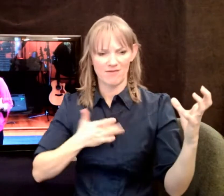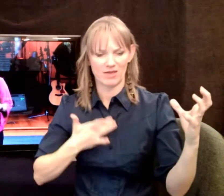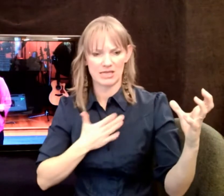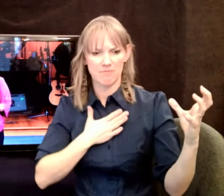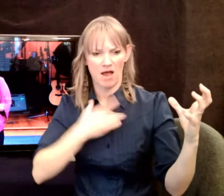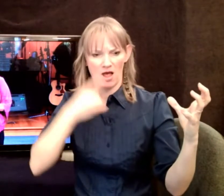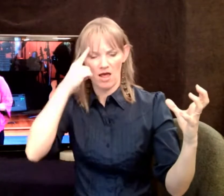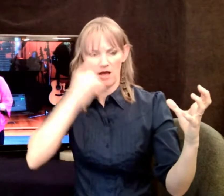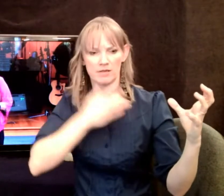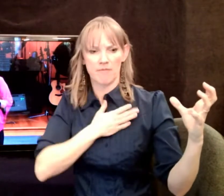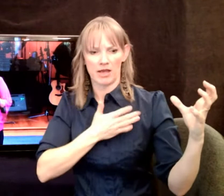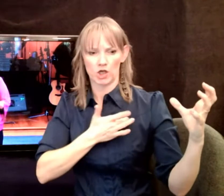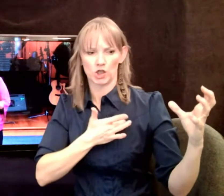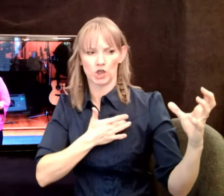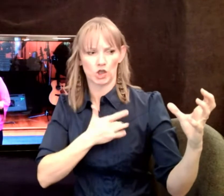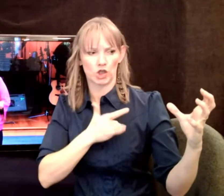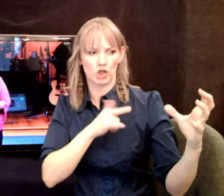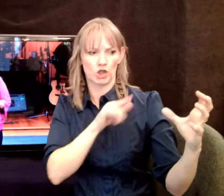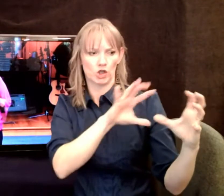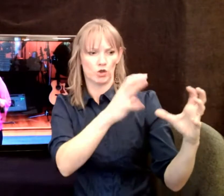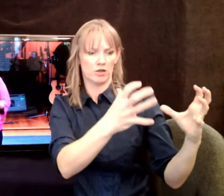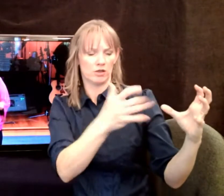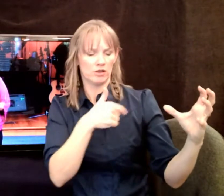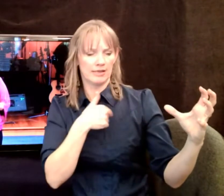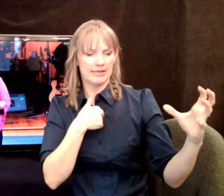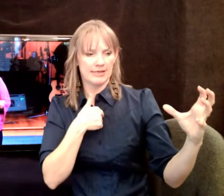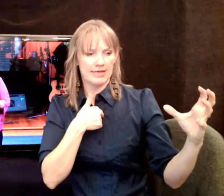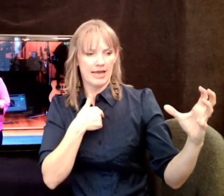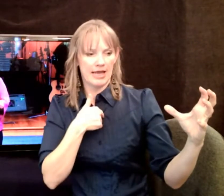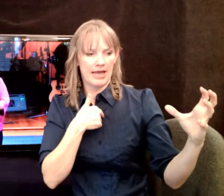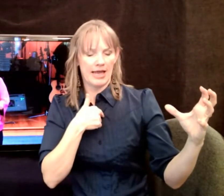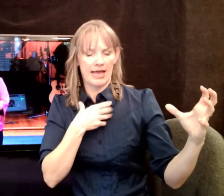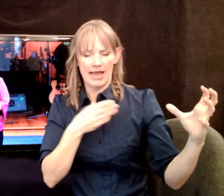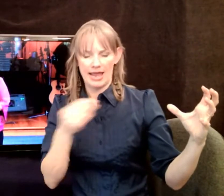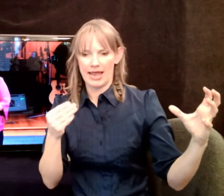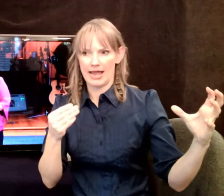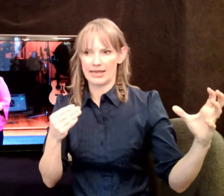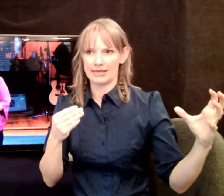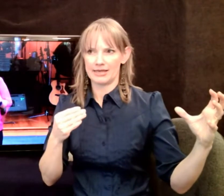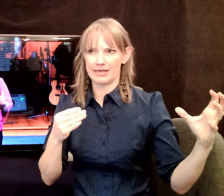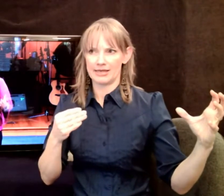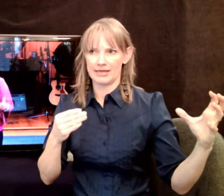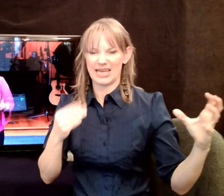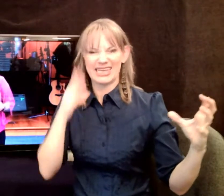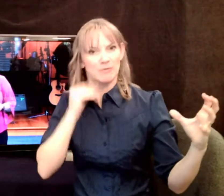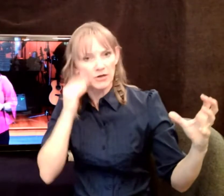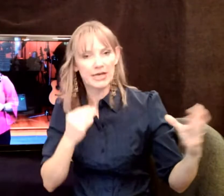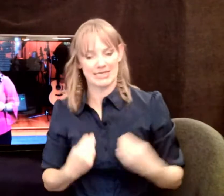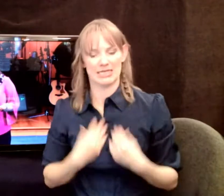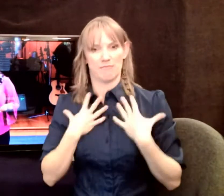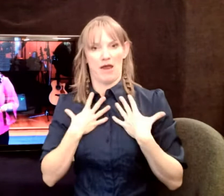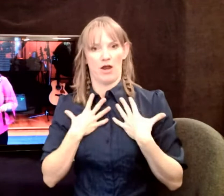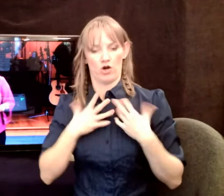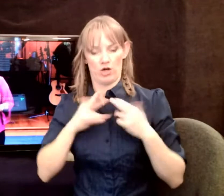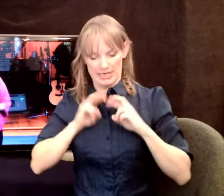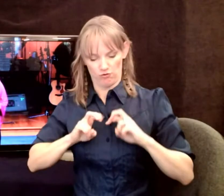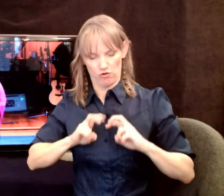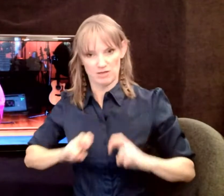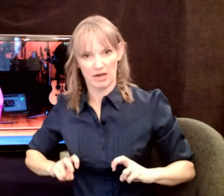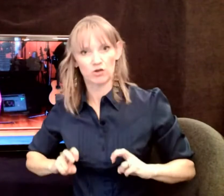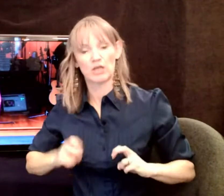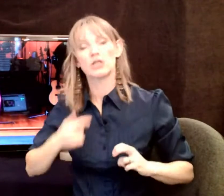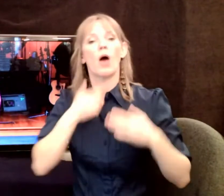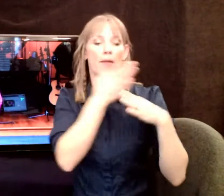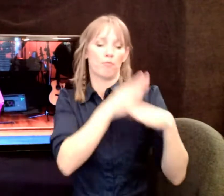and experience inspired introspection? So I broke it down a little bit. And I know that sometimes speakers rely way